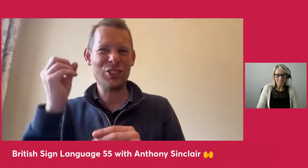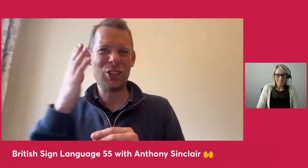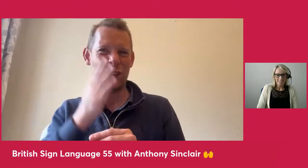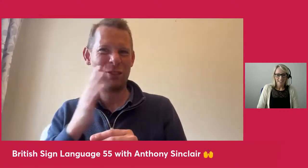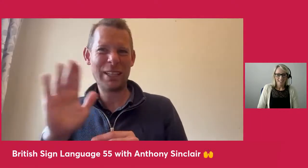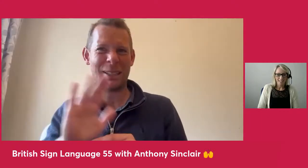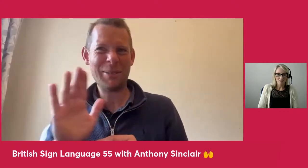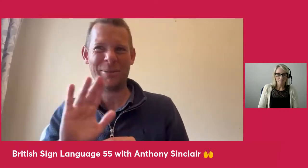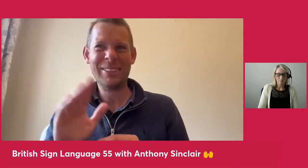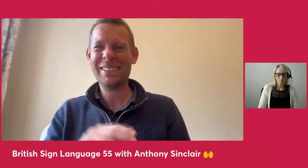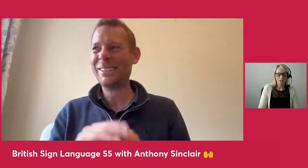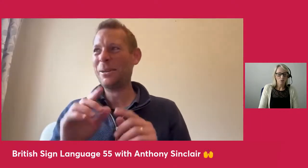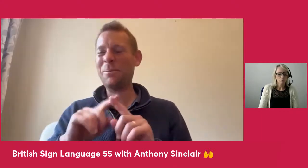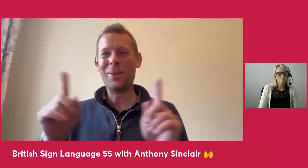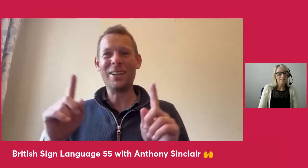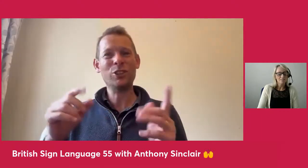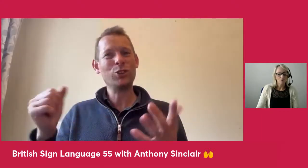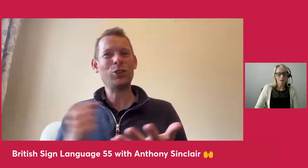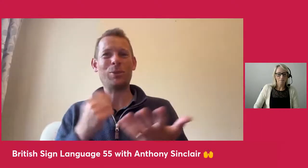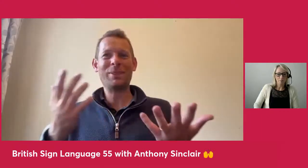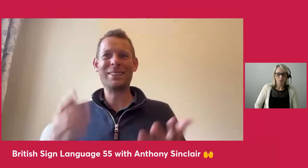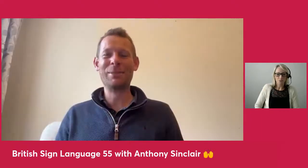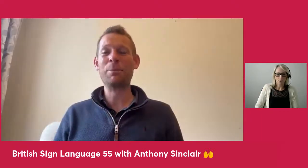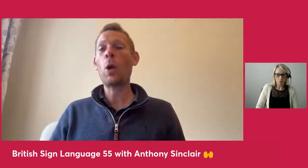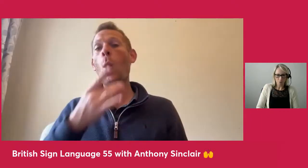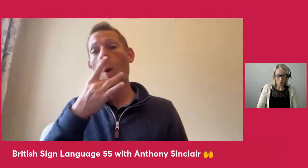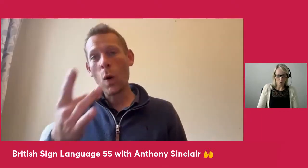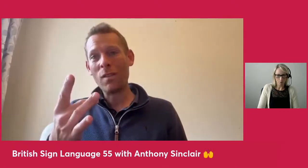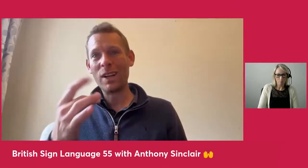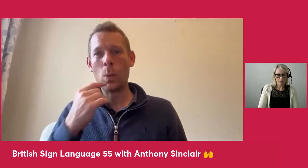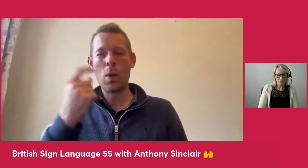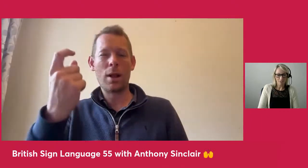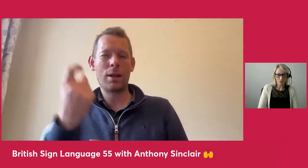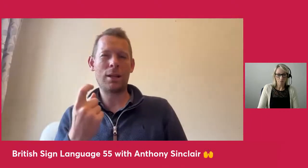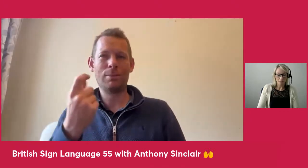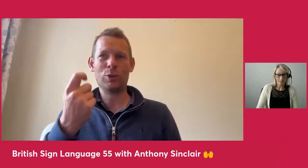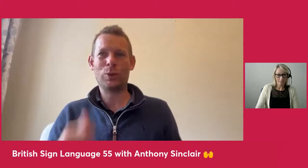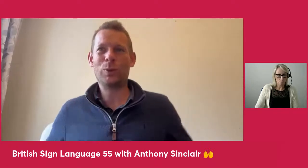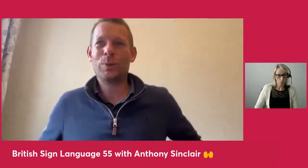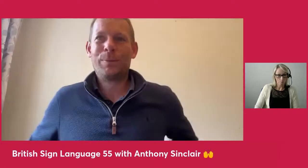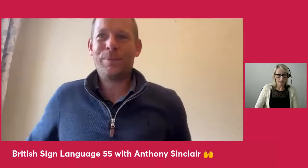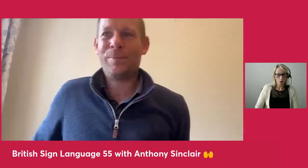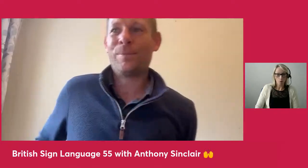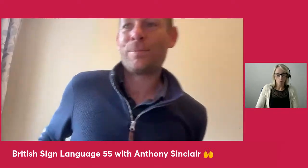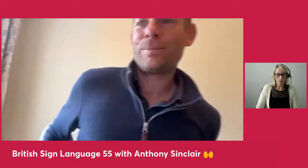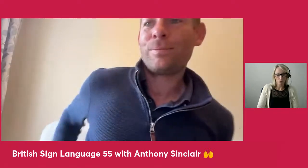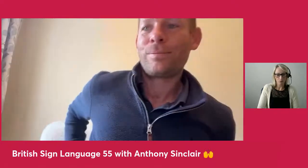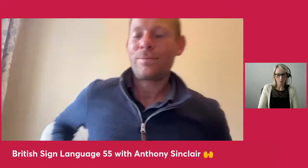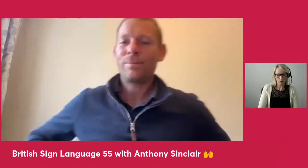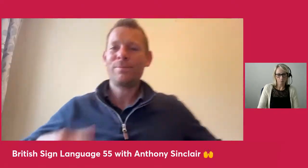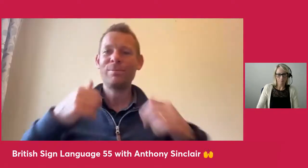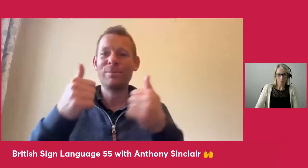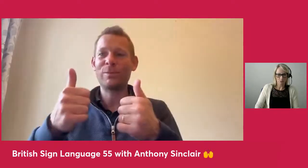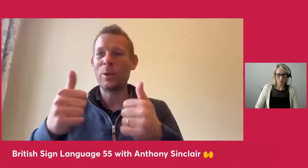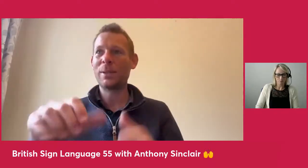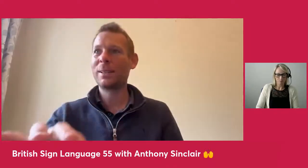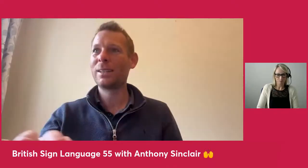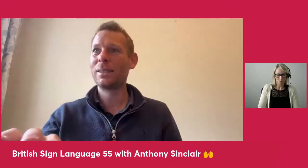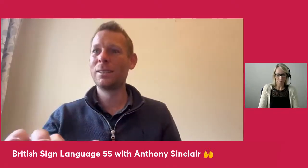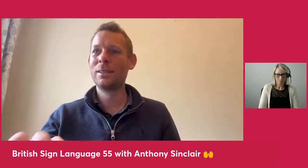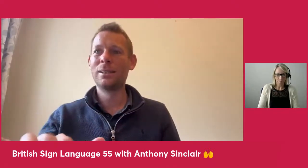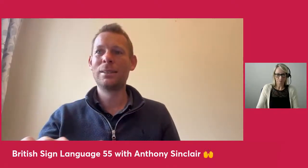unfortunately, well, no, I don't miss not having to put sun cream on, but it should be a little warmer and hopefully it will warm up